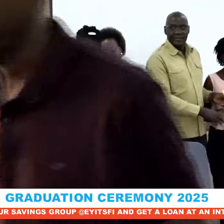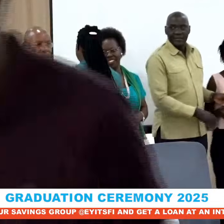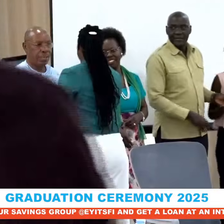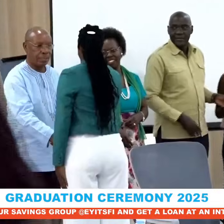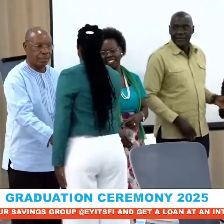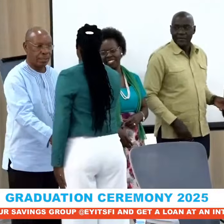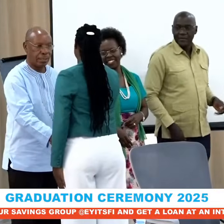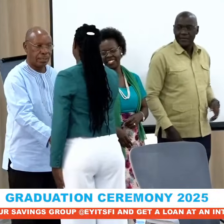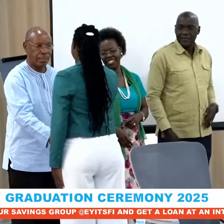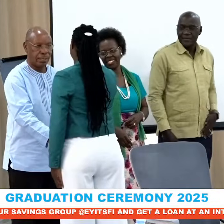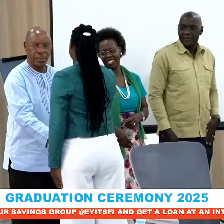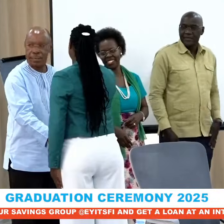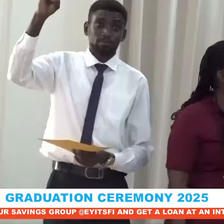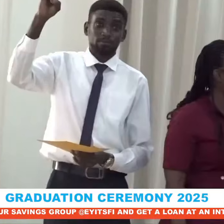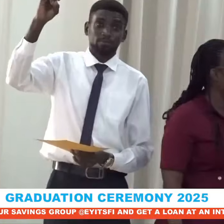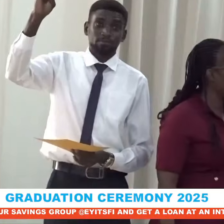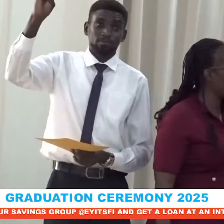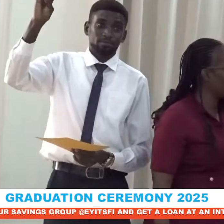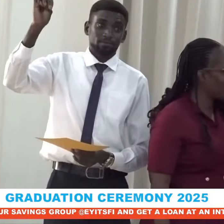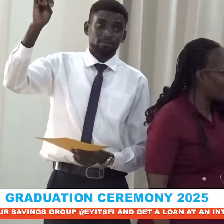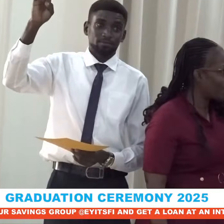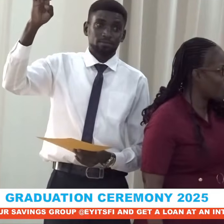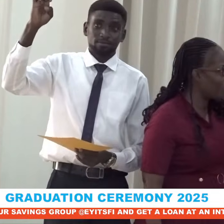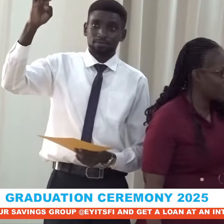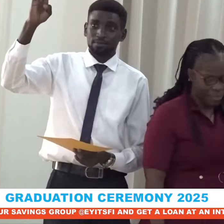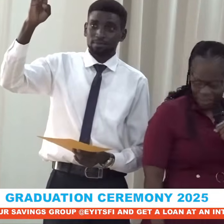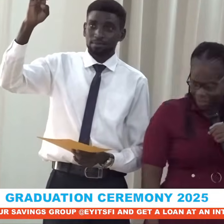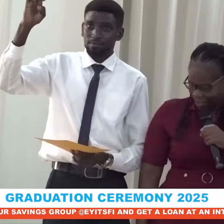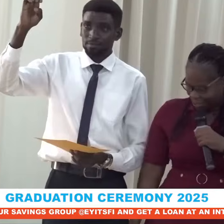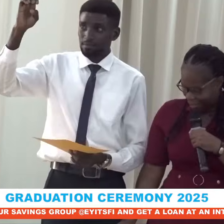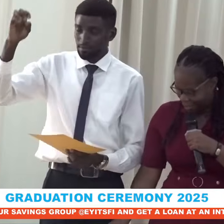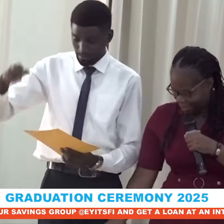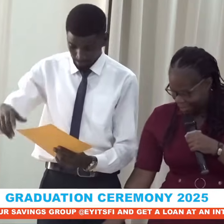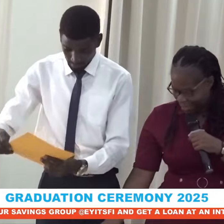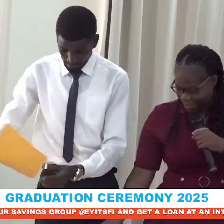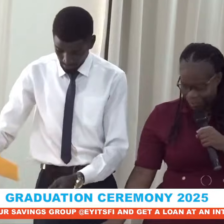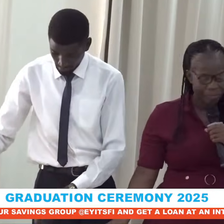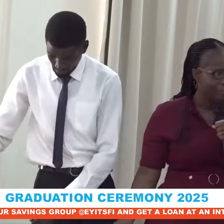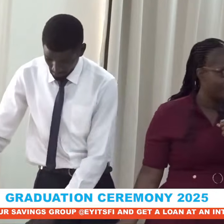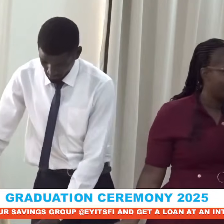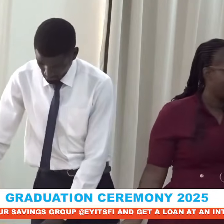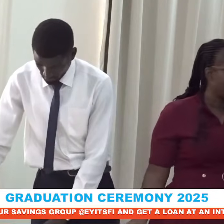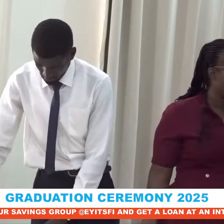Vegas, and she's promoting sign language for customers.